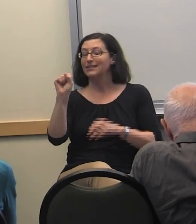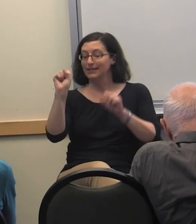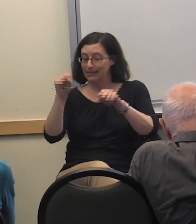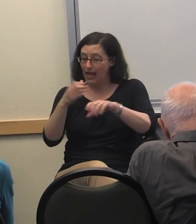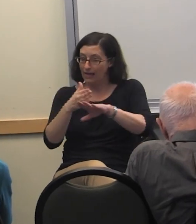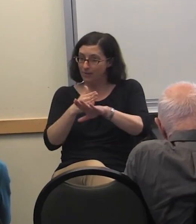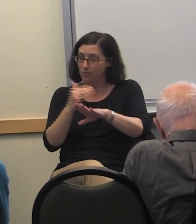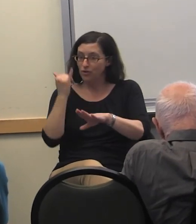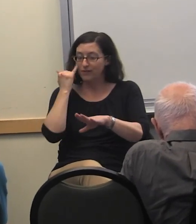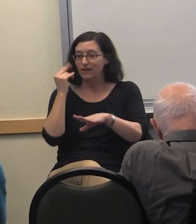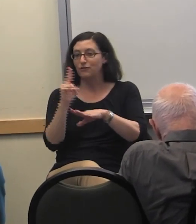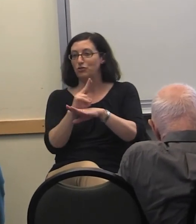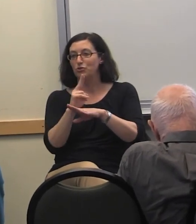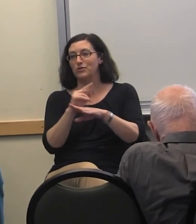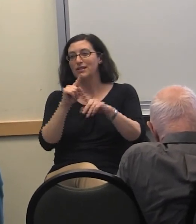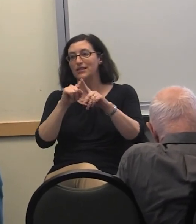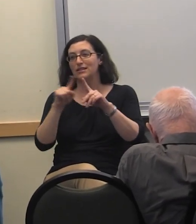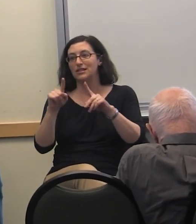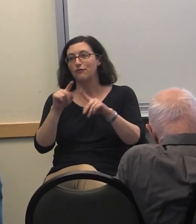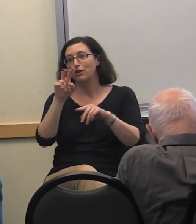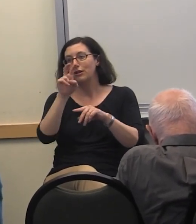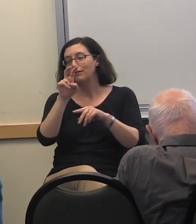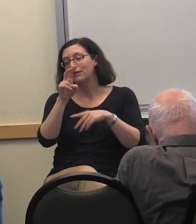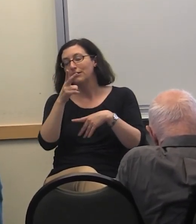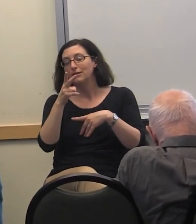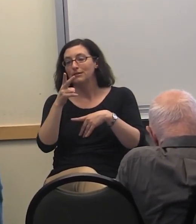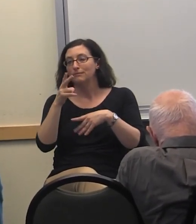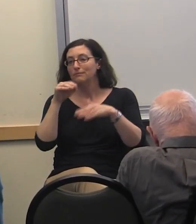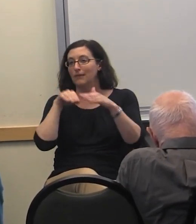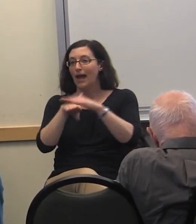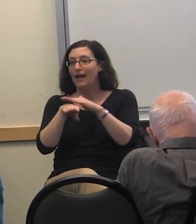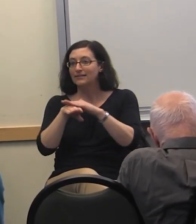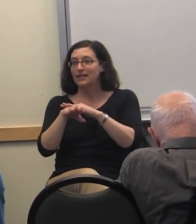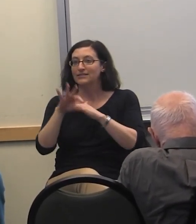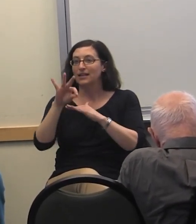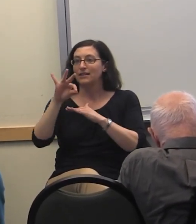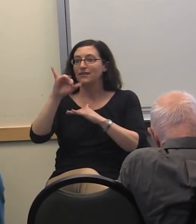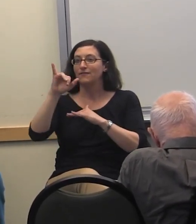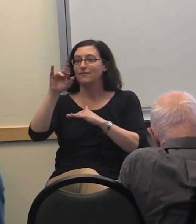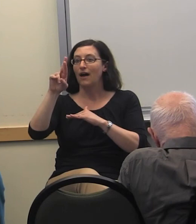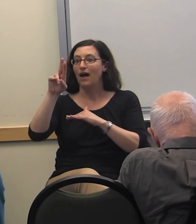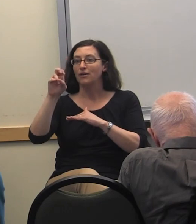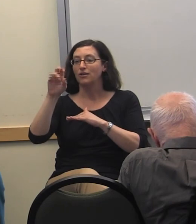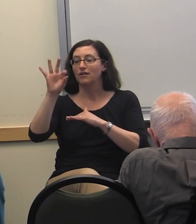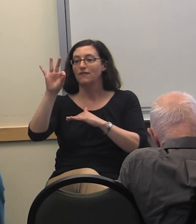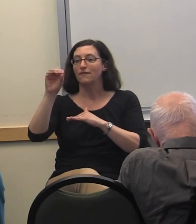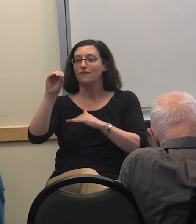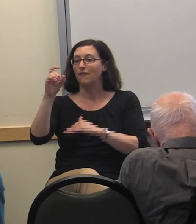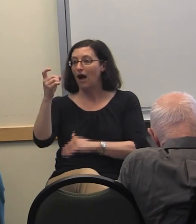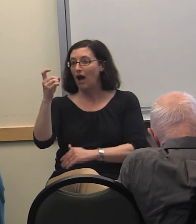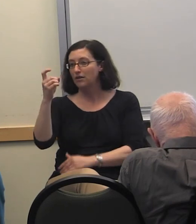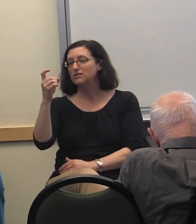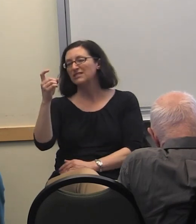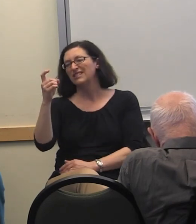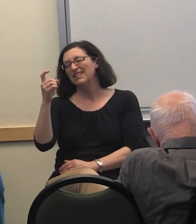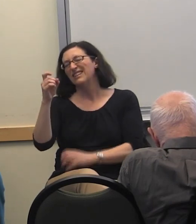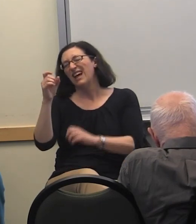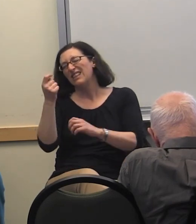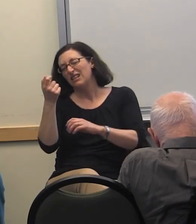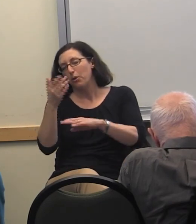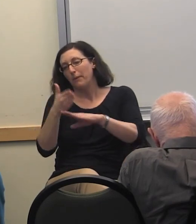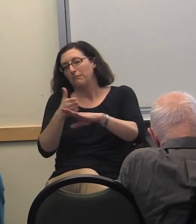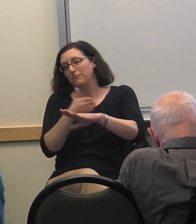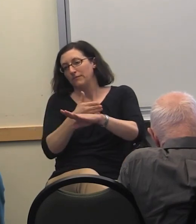using Firefox with another screen reader called NVDA, which is an acronym for Non-Visual Desktop Access.